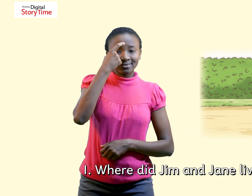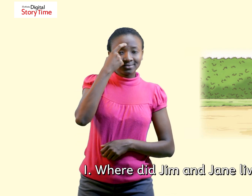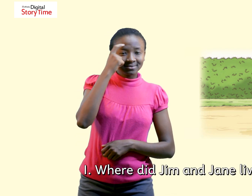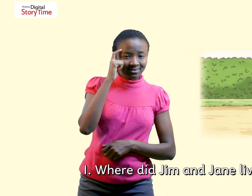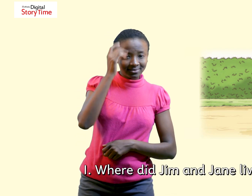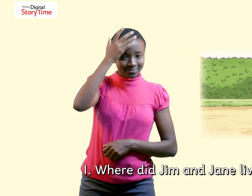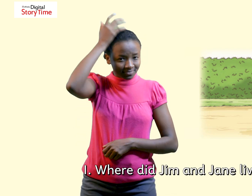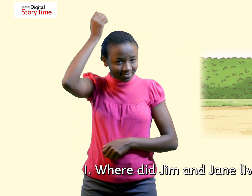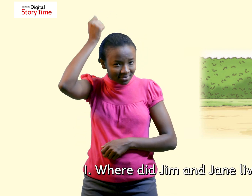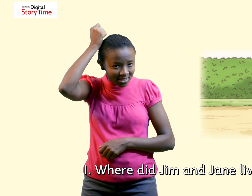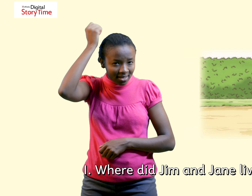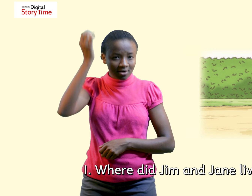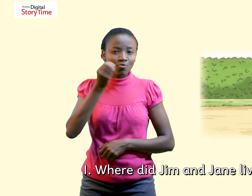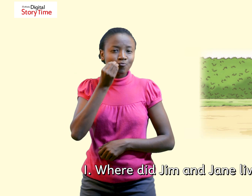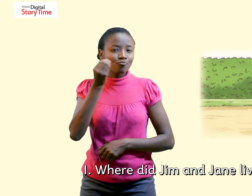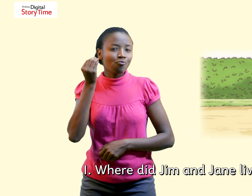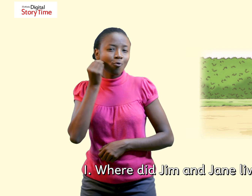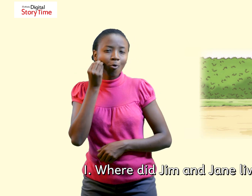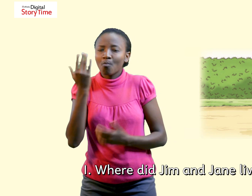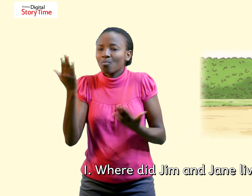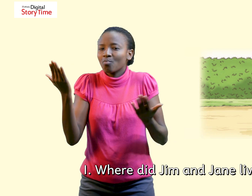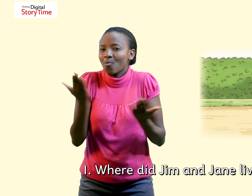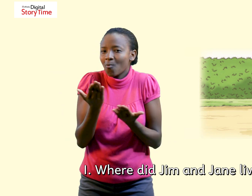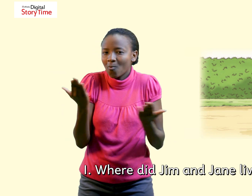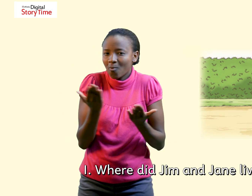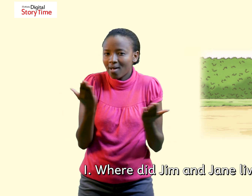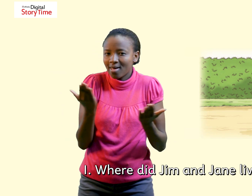Number 1. Where did Jim and Jen live?